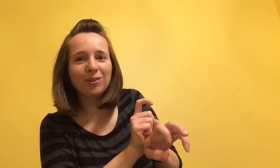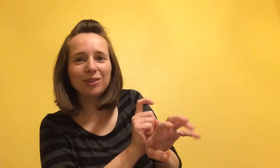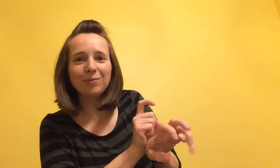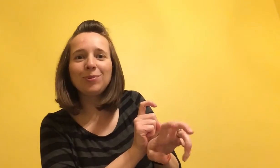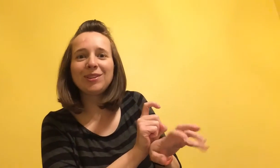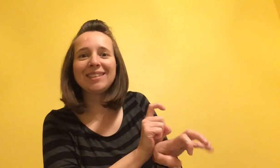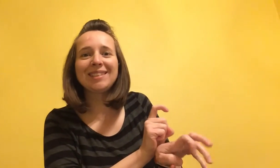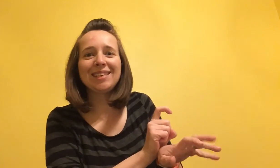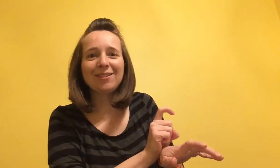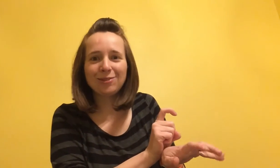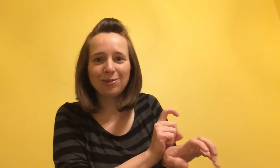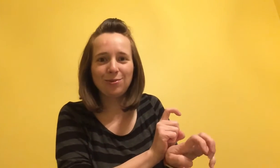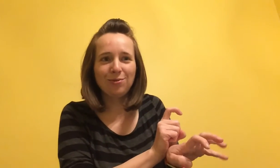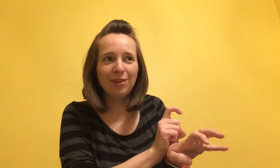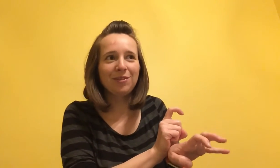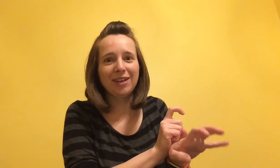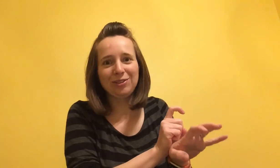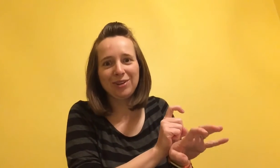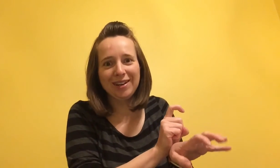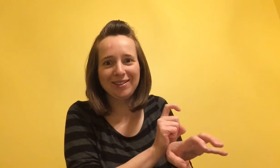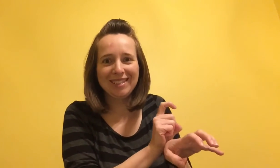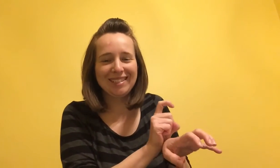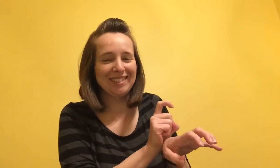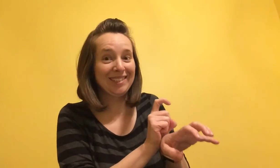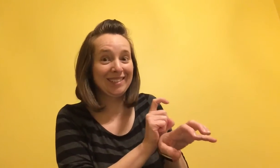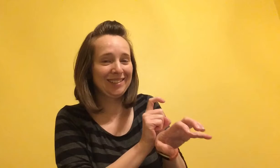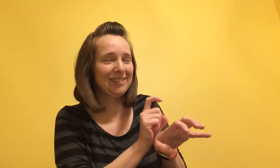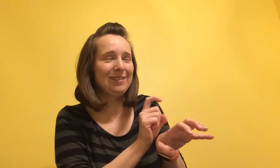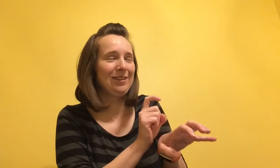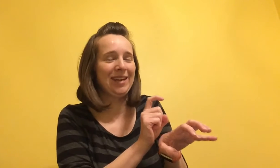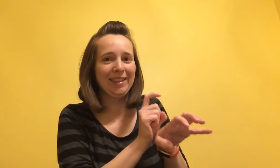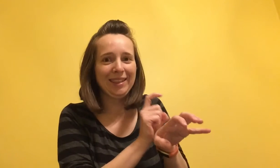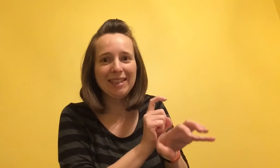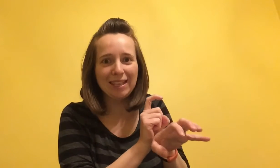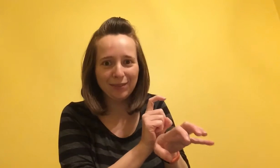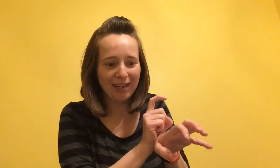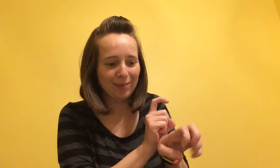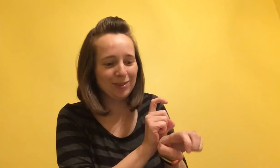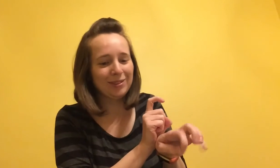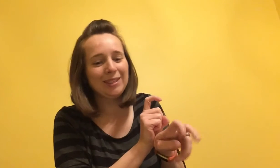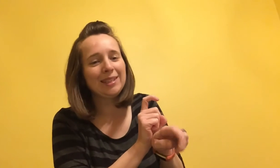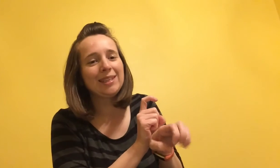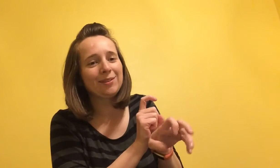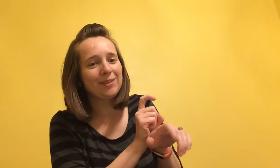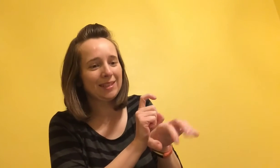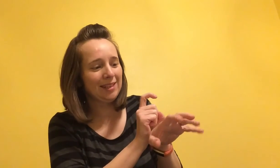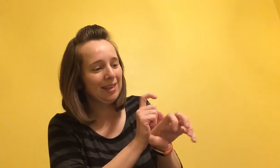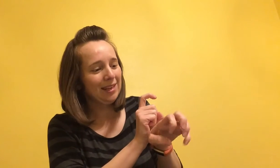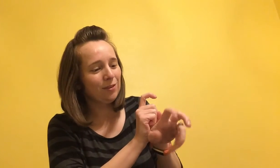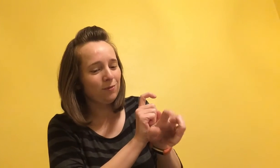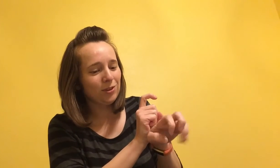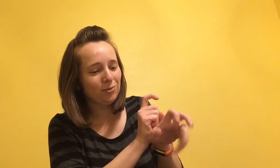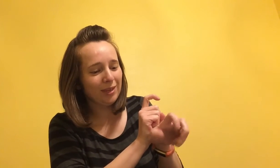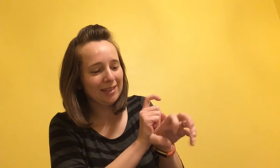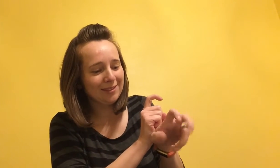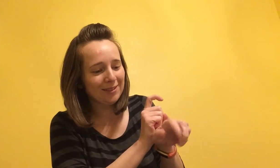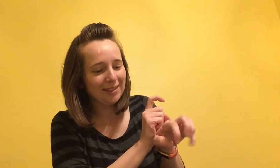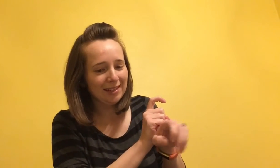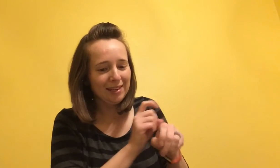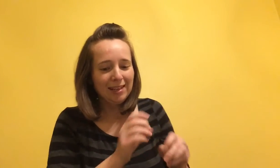to put this together. So whoever had created this is just, I love it. Absolutely love the visual aid to it.